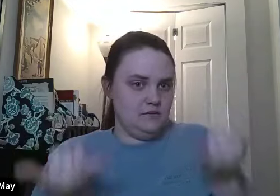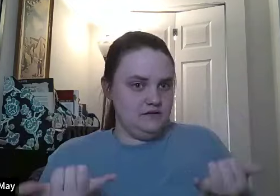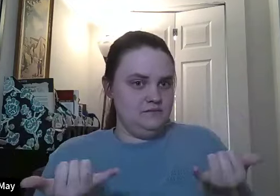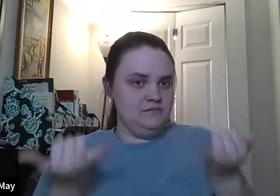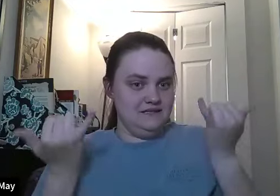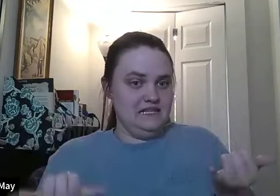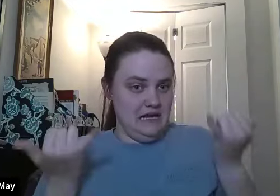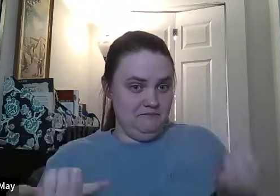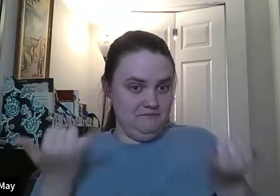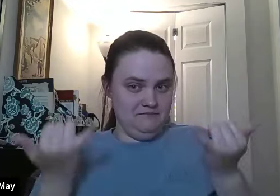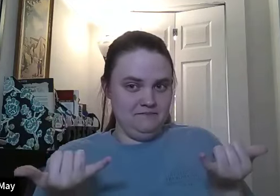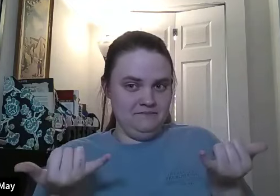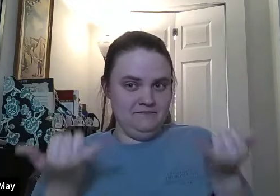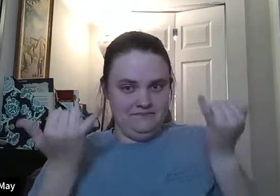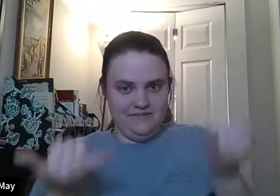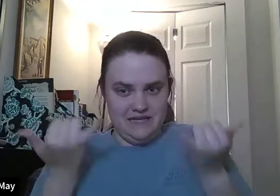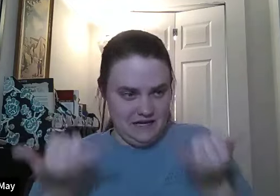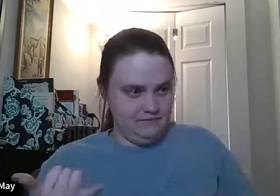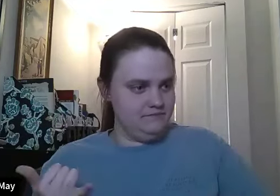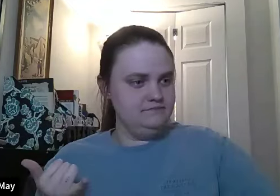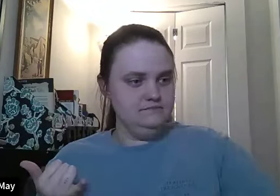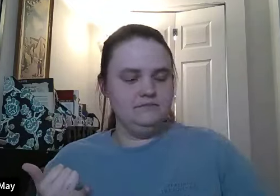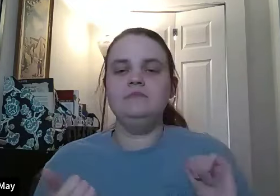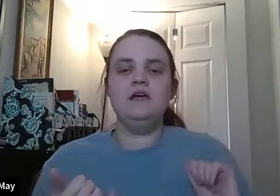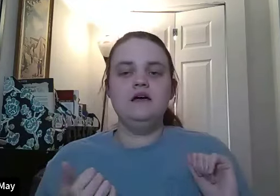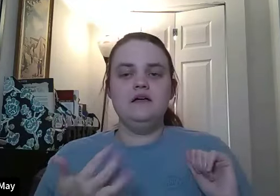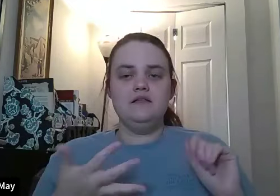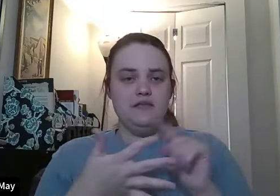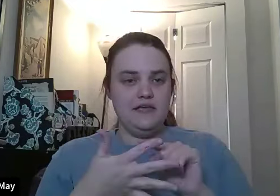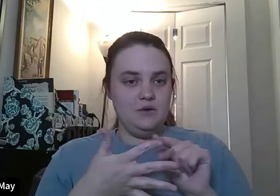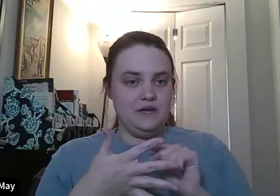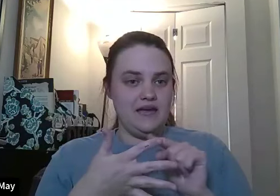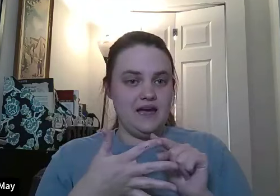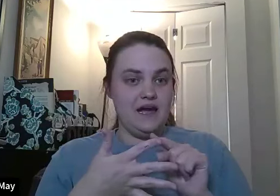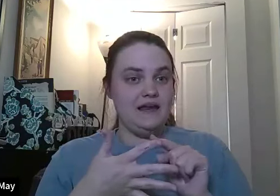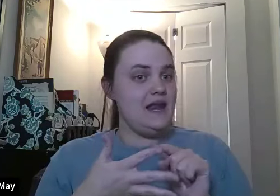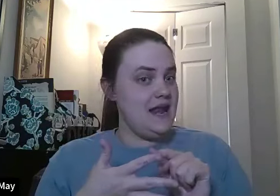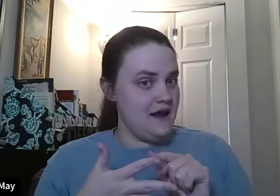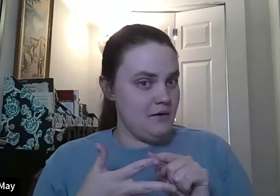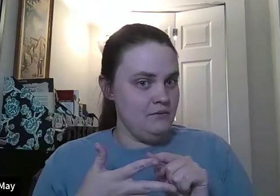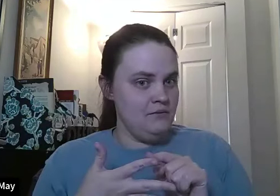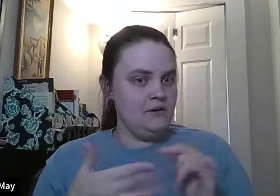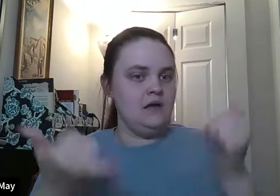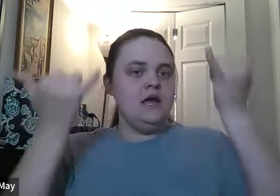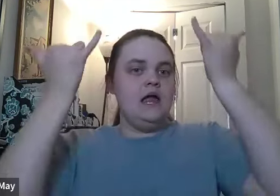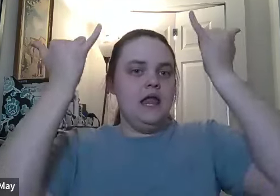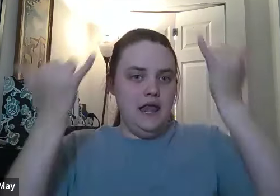with. Today, today. Then we had now,